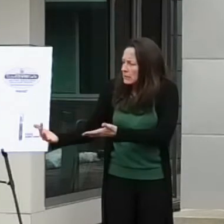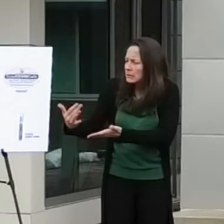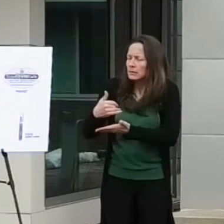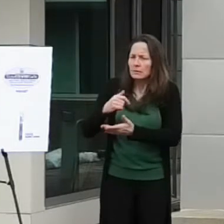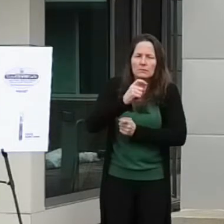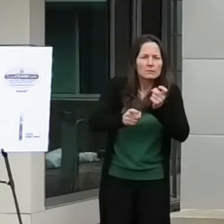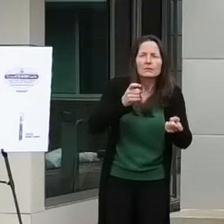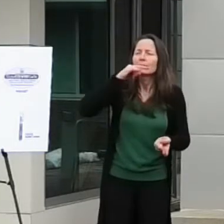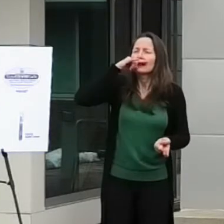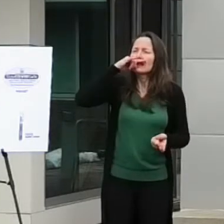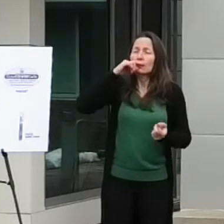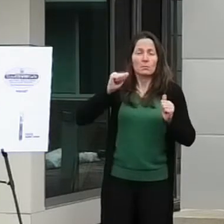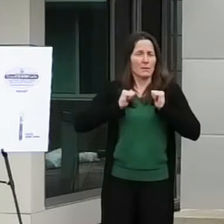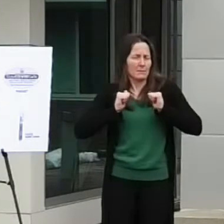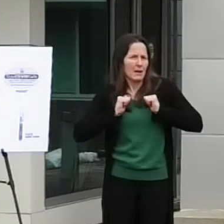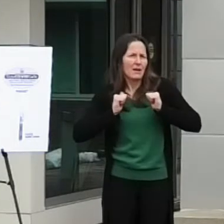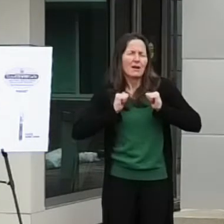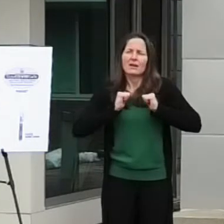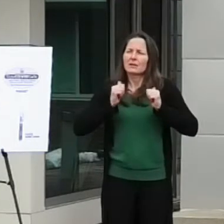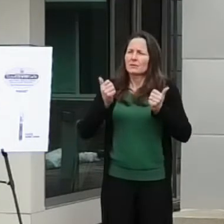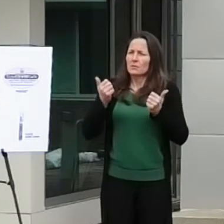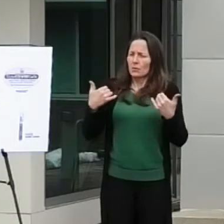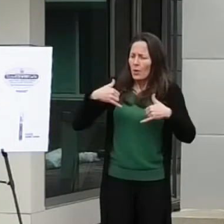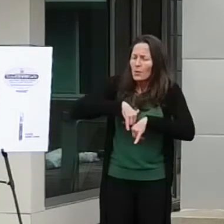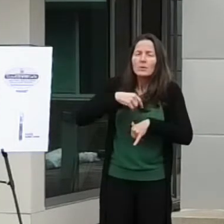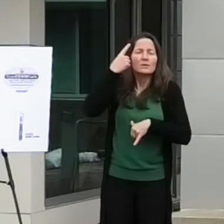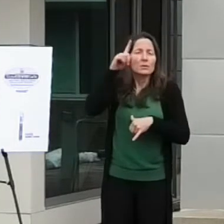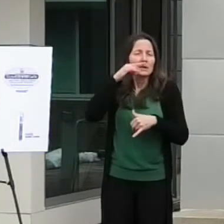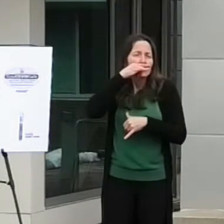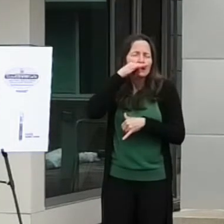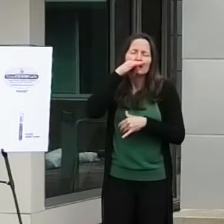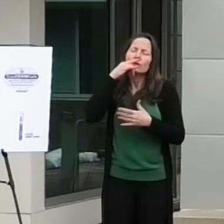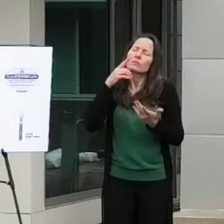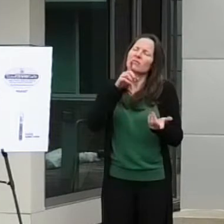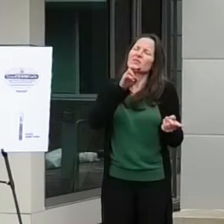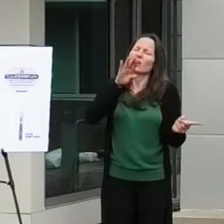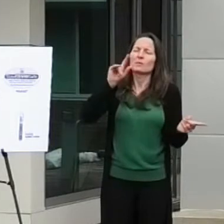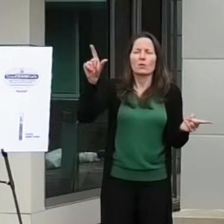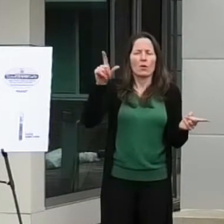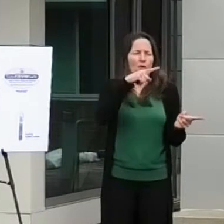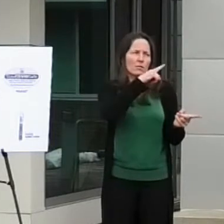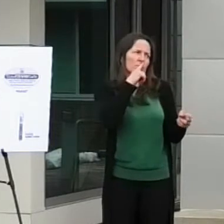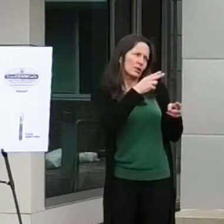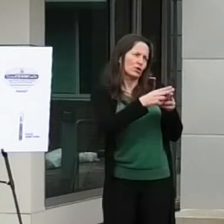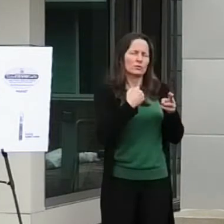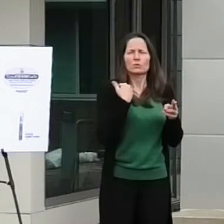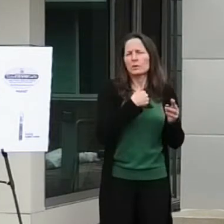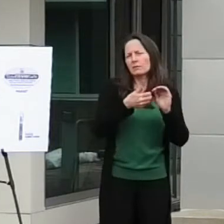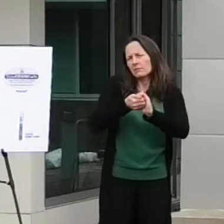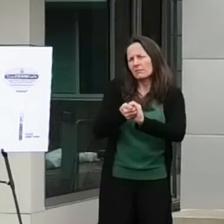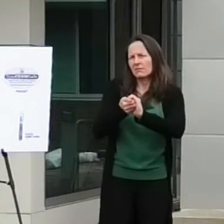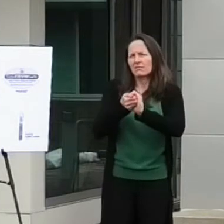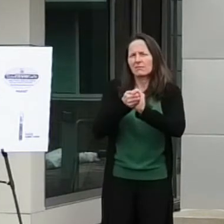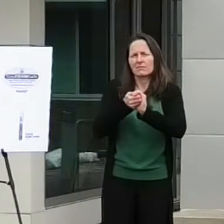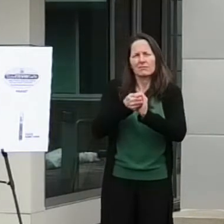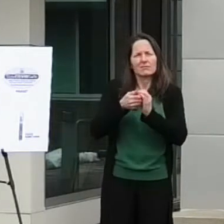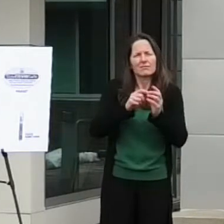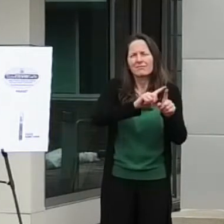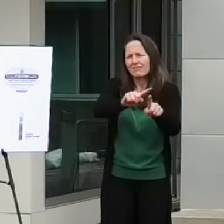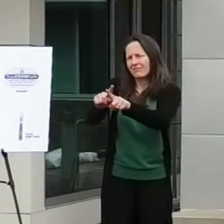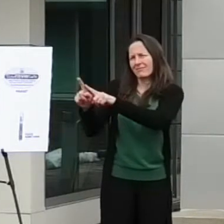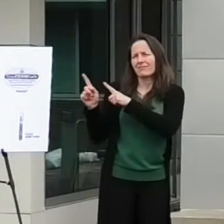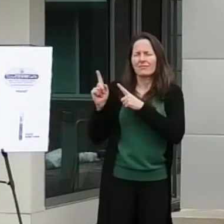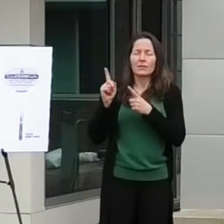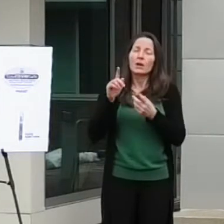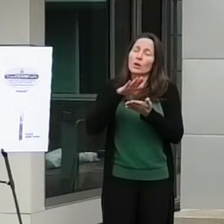distributing backpacks. And as Dr. Ball said, we collaborated throughout with the county. We worked with the school system many,